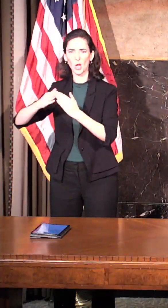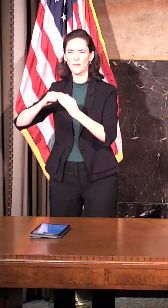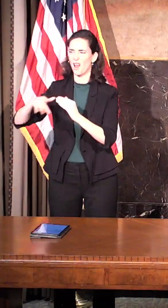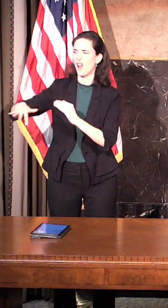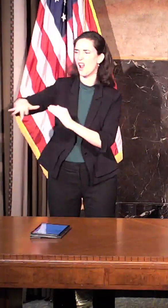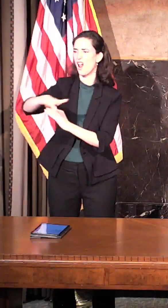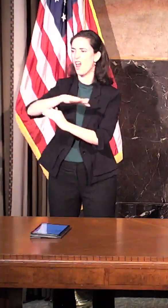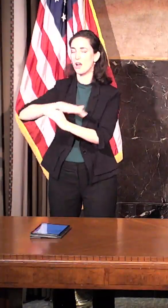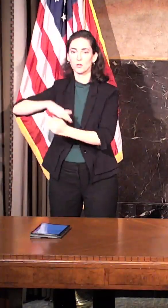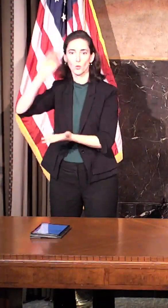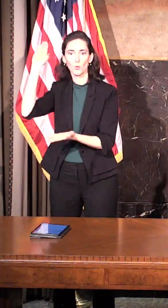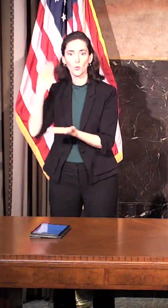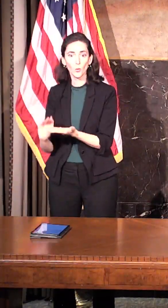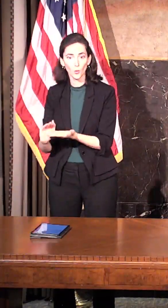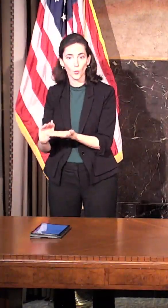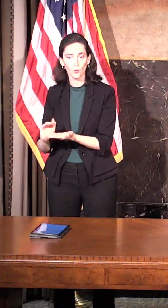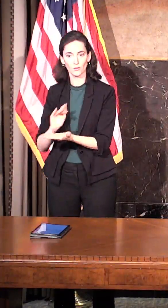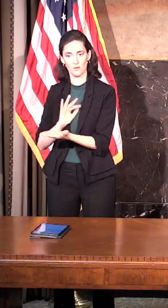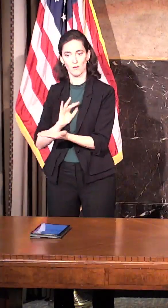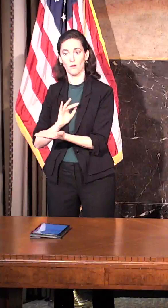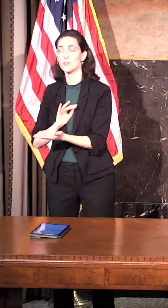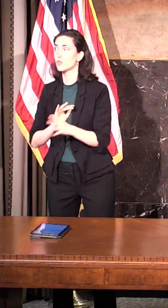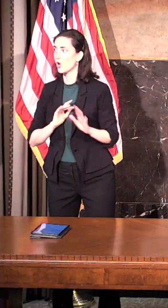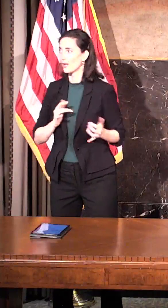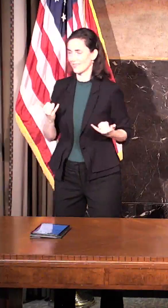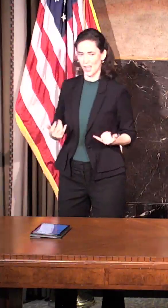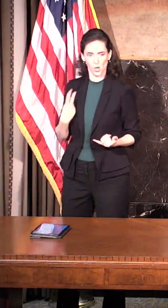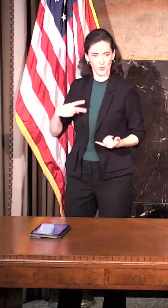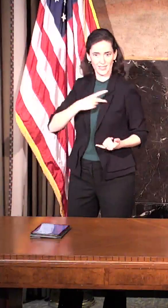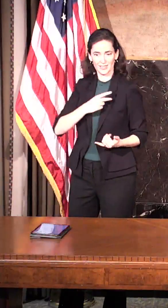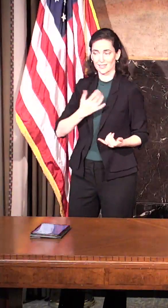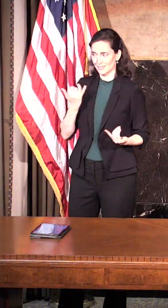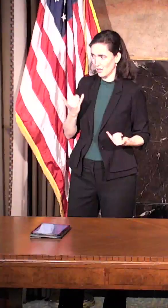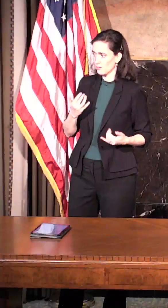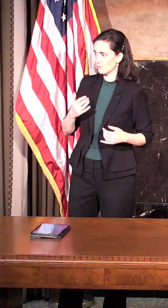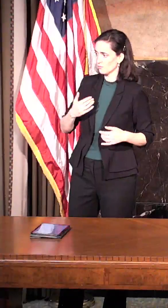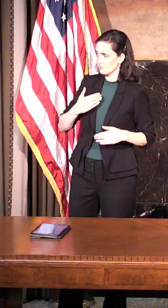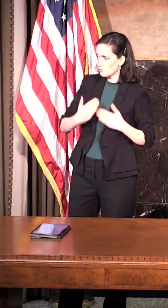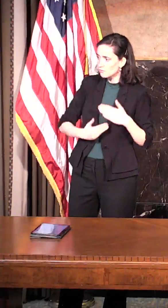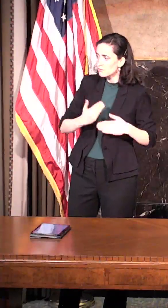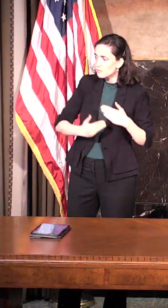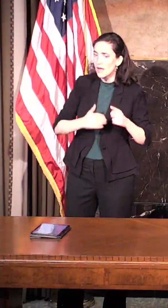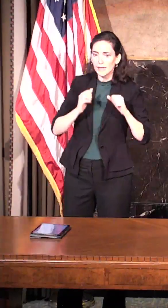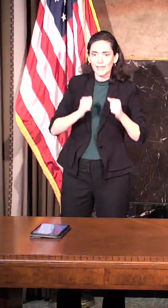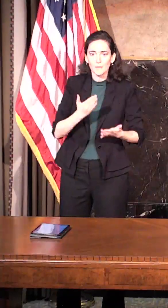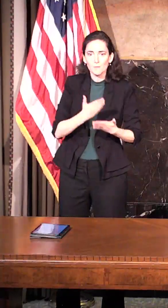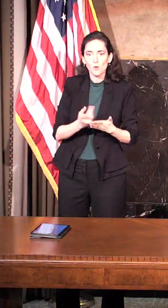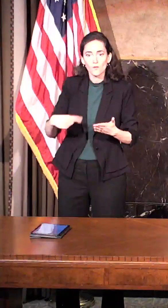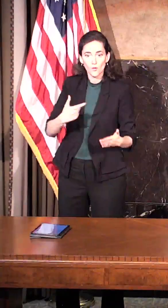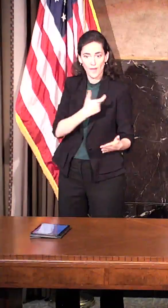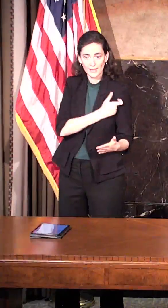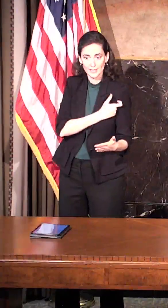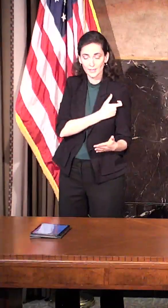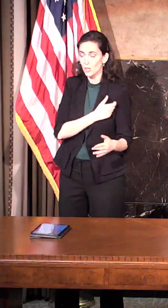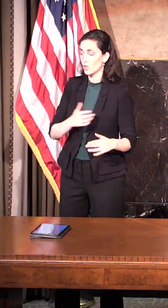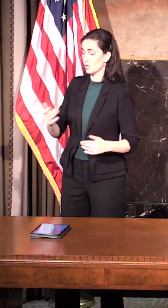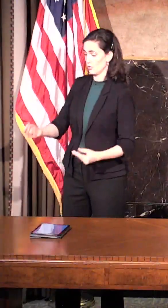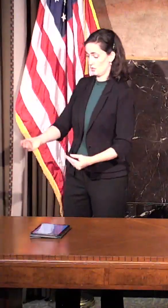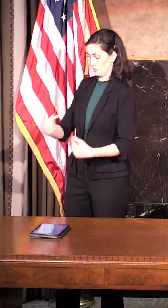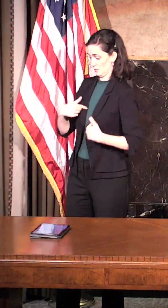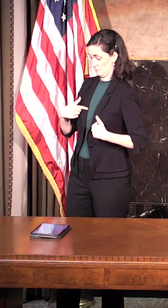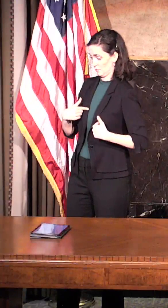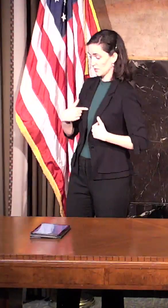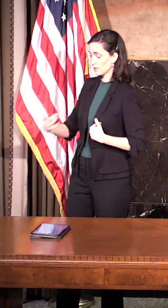country, which again, we are slowly building an evidence base to hopefully prove that these vaccines not only protect someone from getting sick, but also